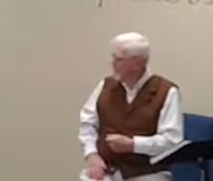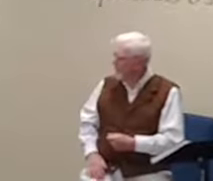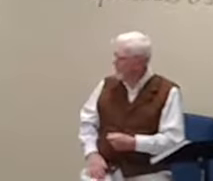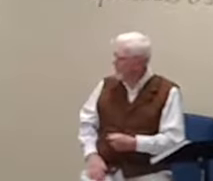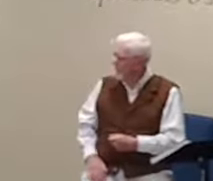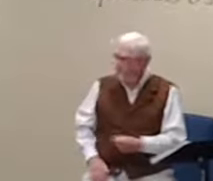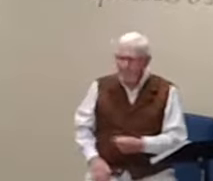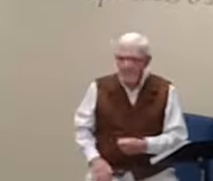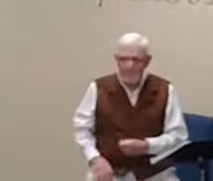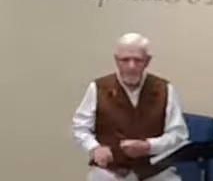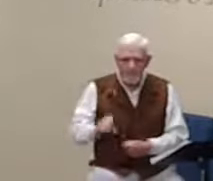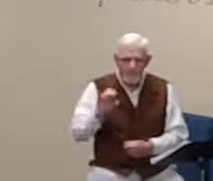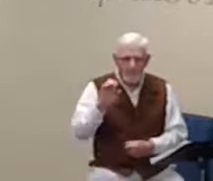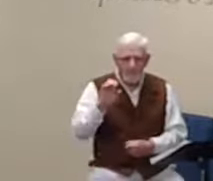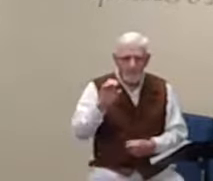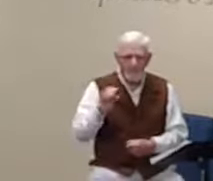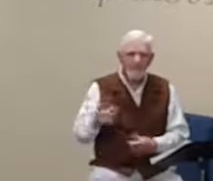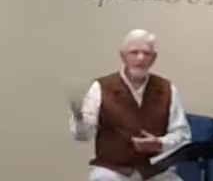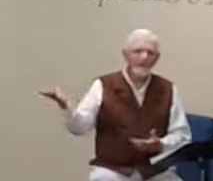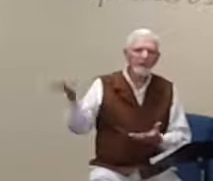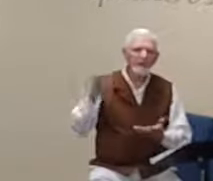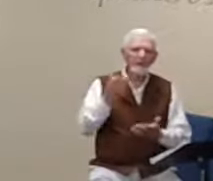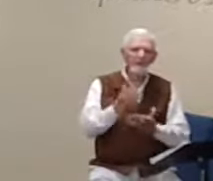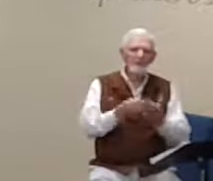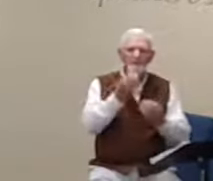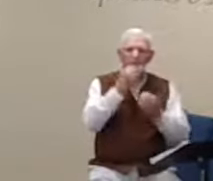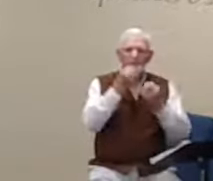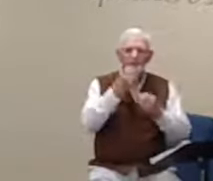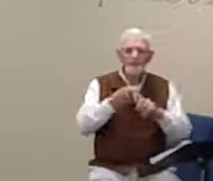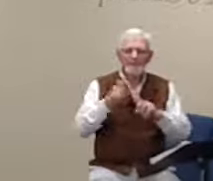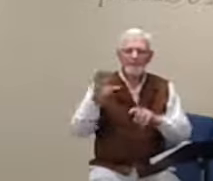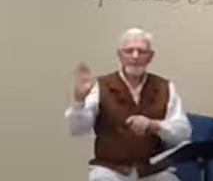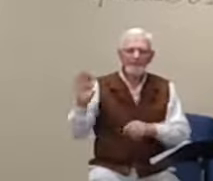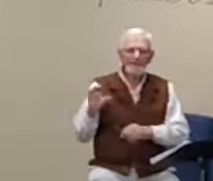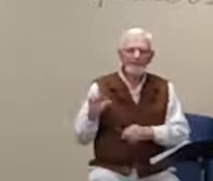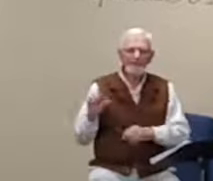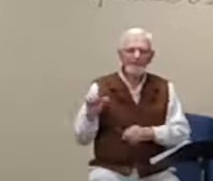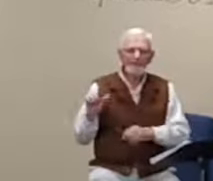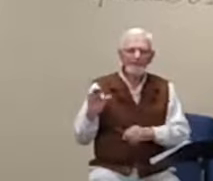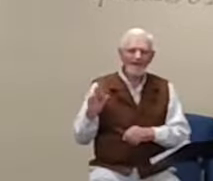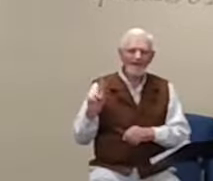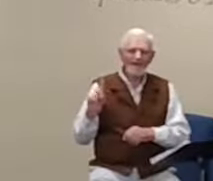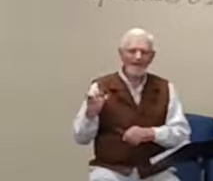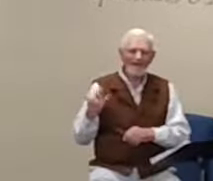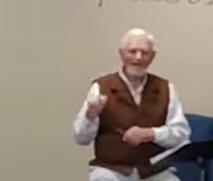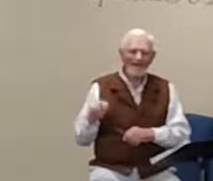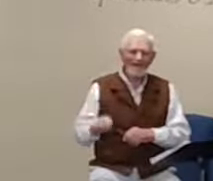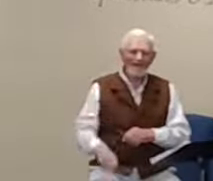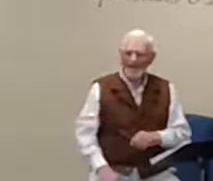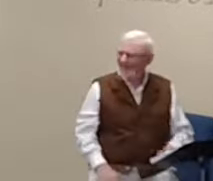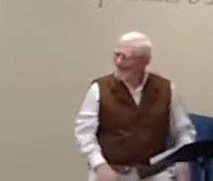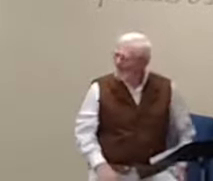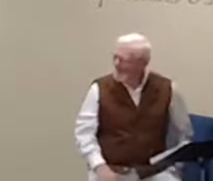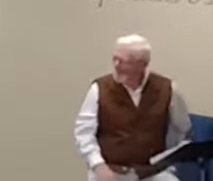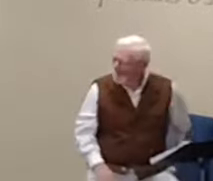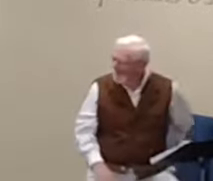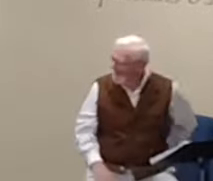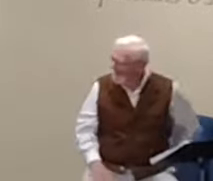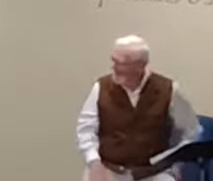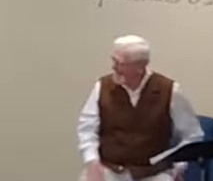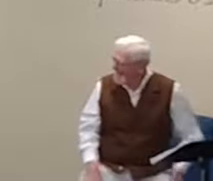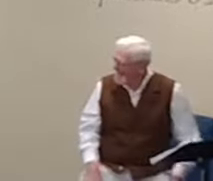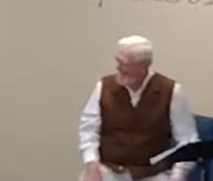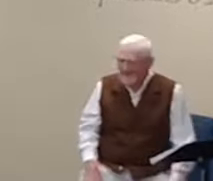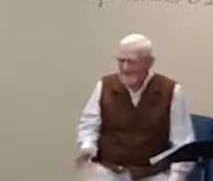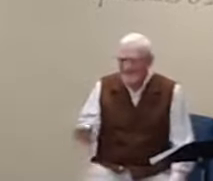Fresh chard. See the ladies. I thought that was a fish, but I guess it's come from a garden.